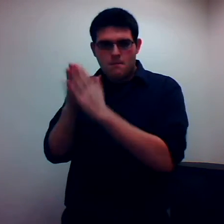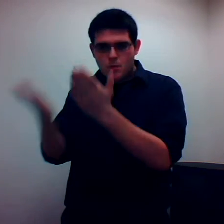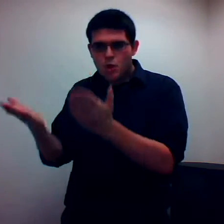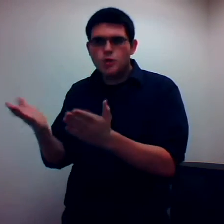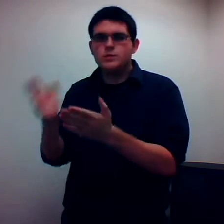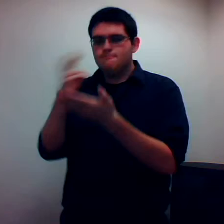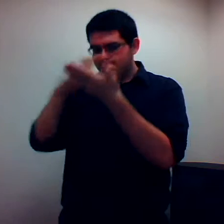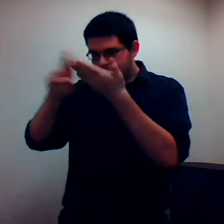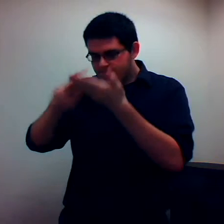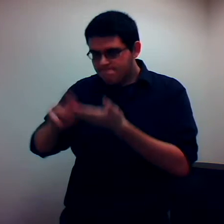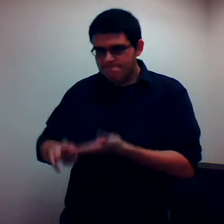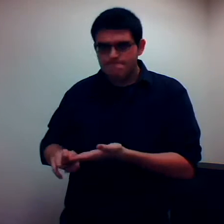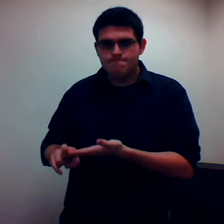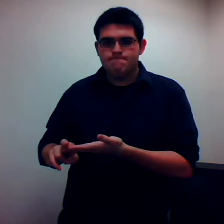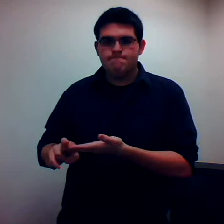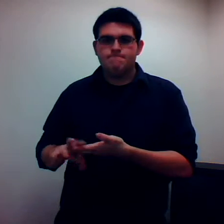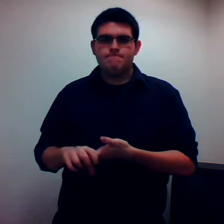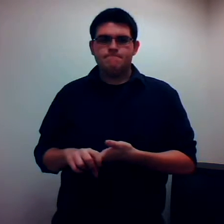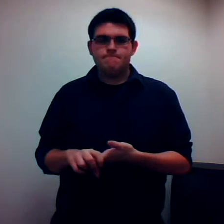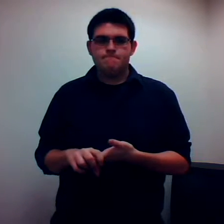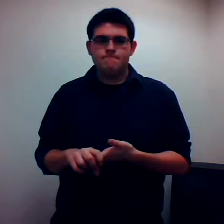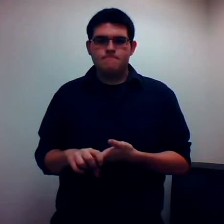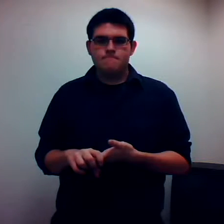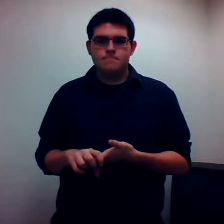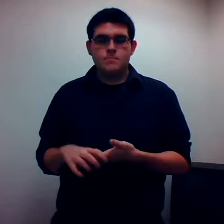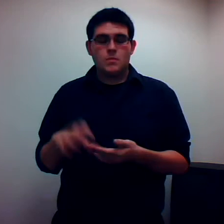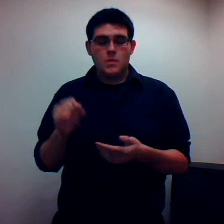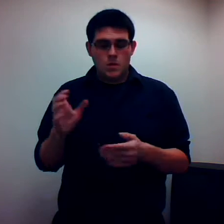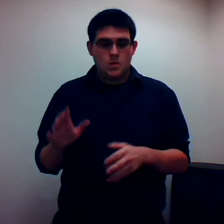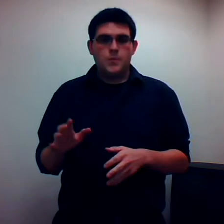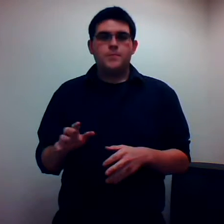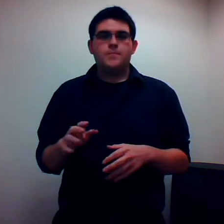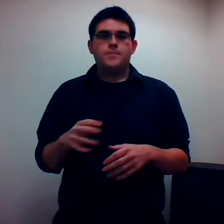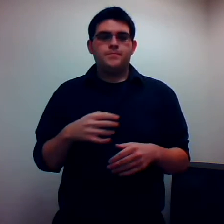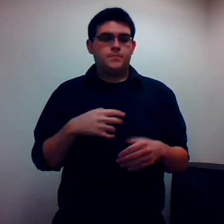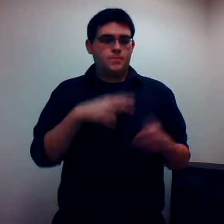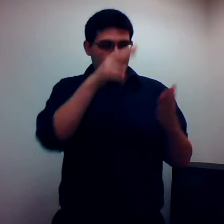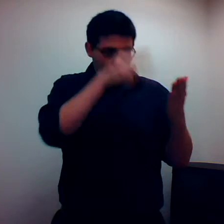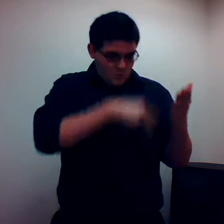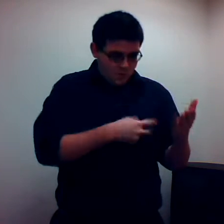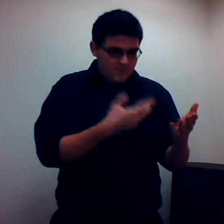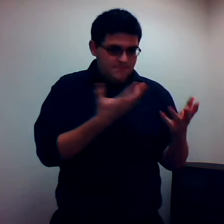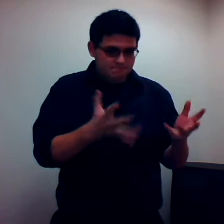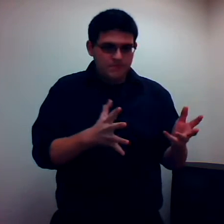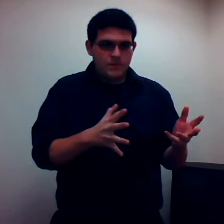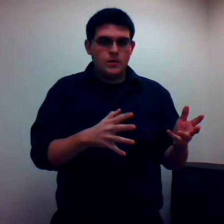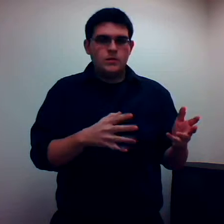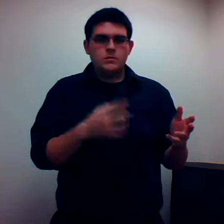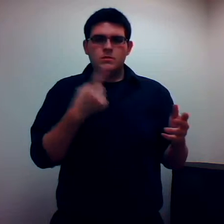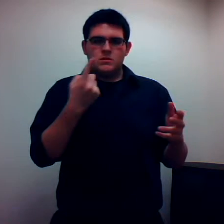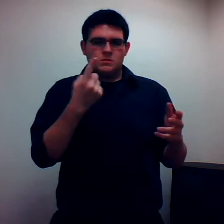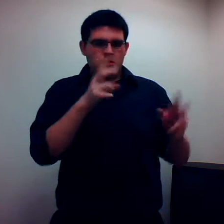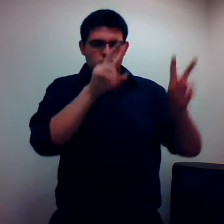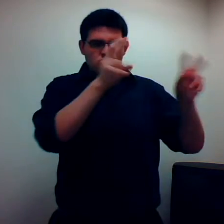look for an issue that came up in the reading that we were doing, so that they're getting exposure to the textbook writing and